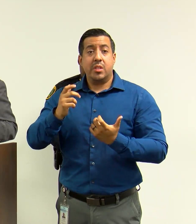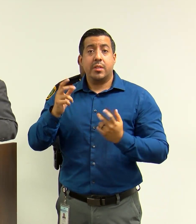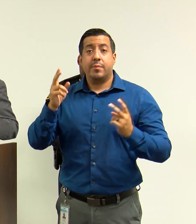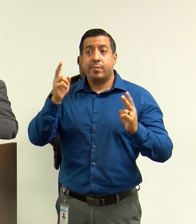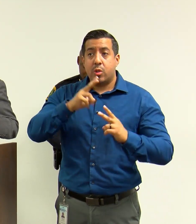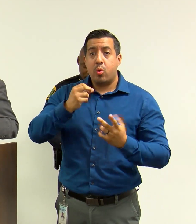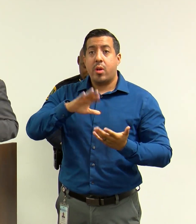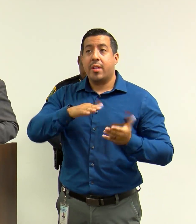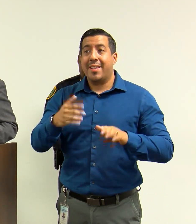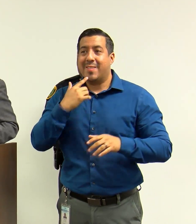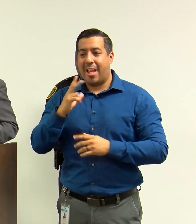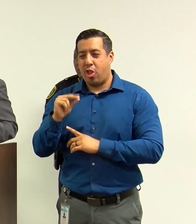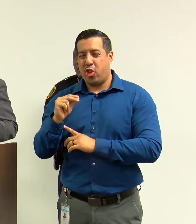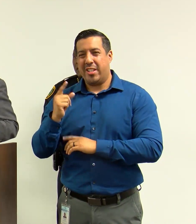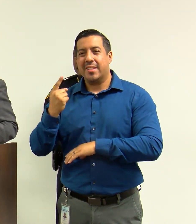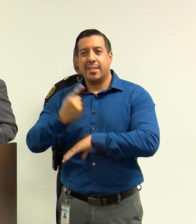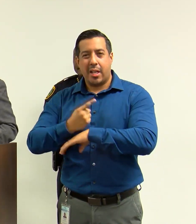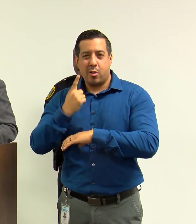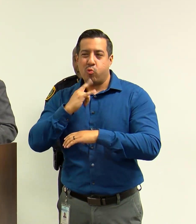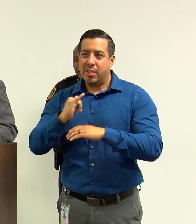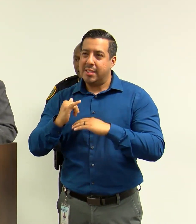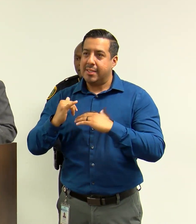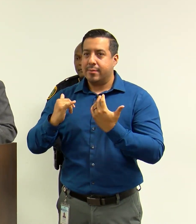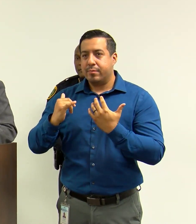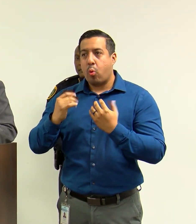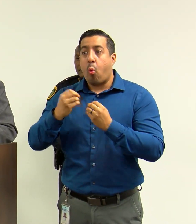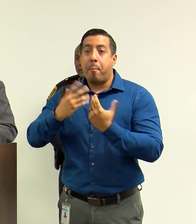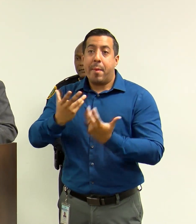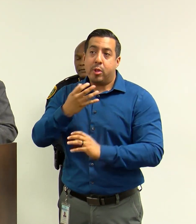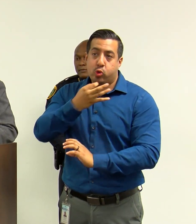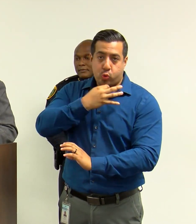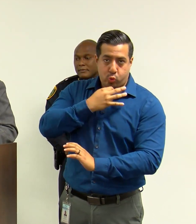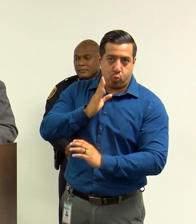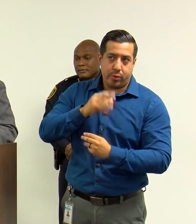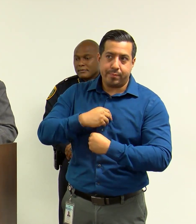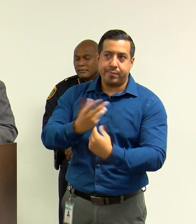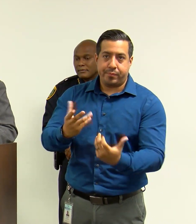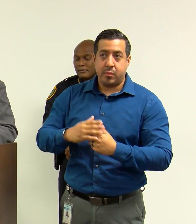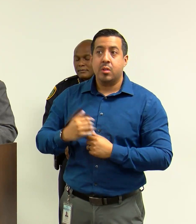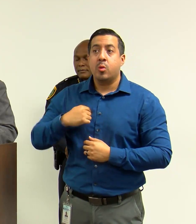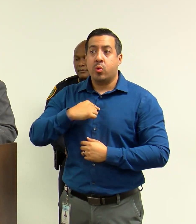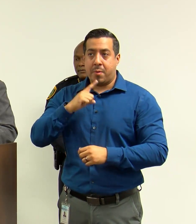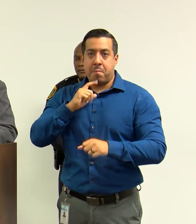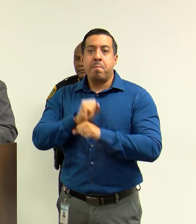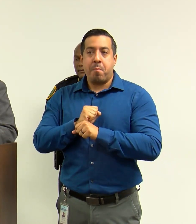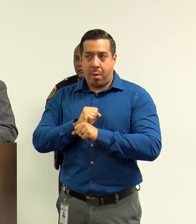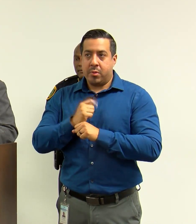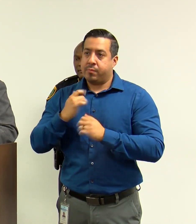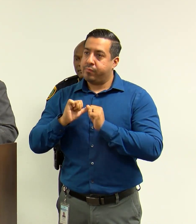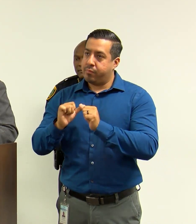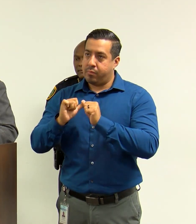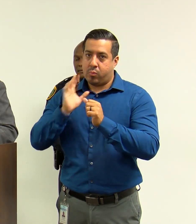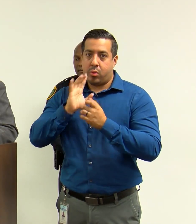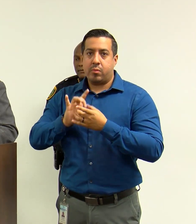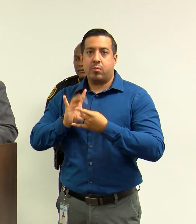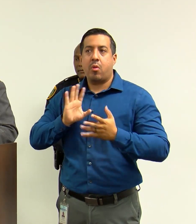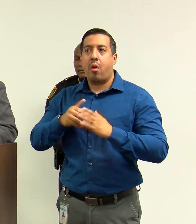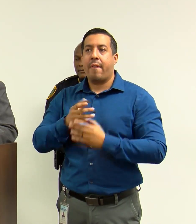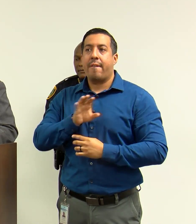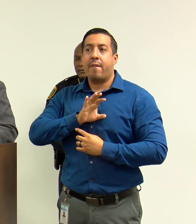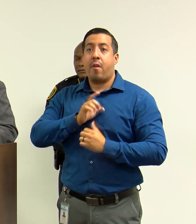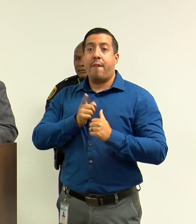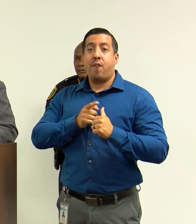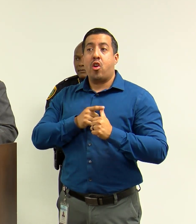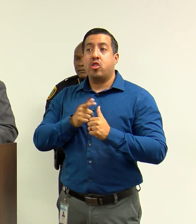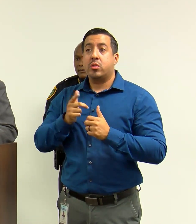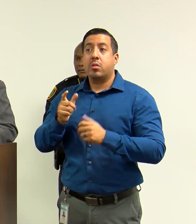said 30 days at the latest, sooner. So today we're keeping that promise and releasing video from the first officer-involved